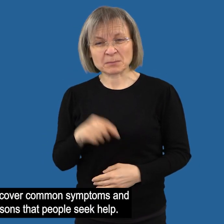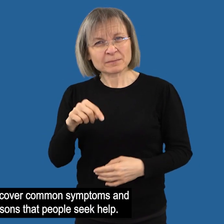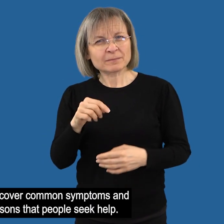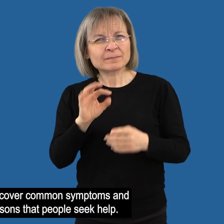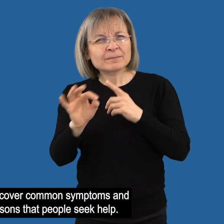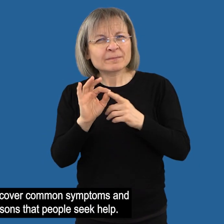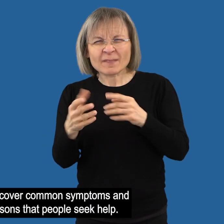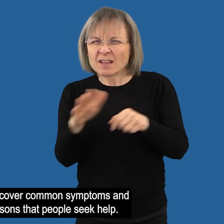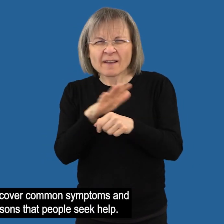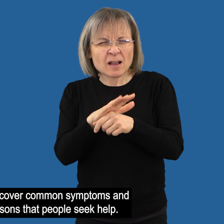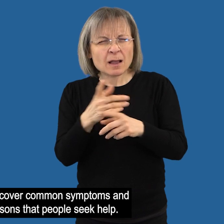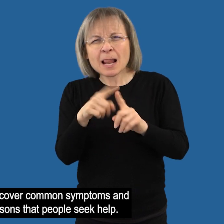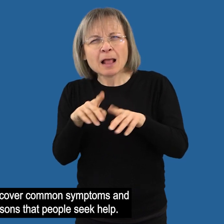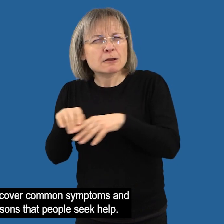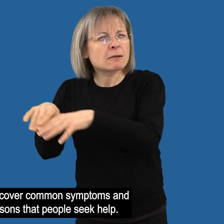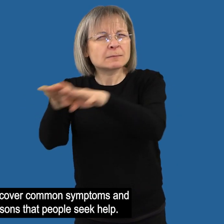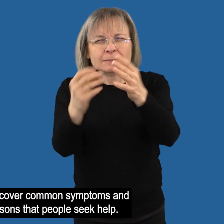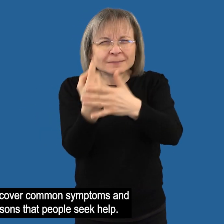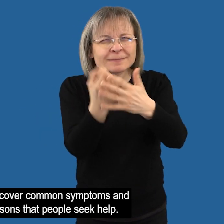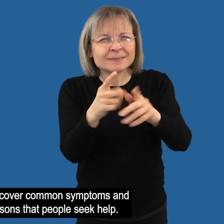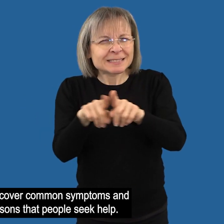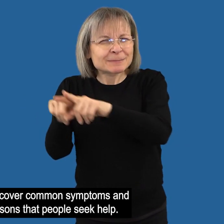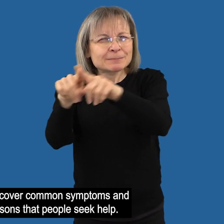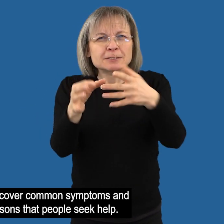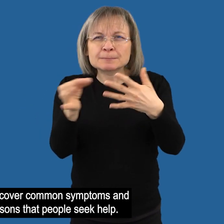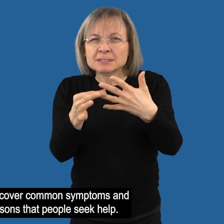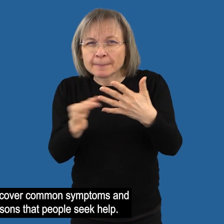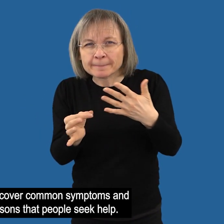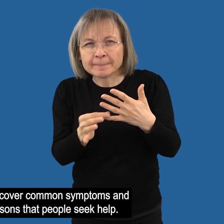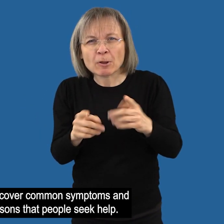They cover common symptoms and reasons that people seek help.